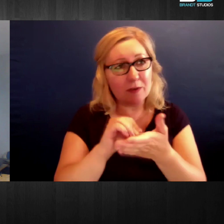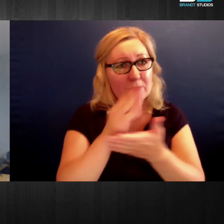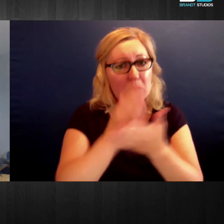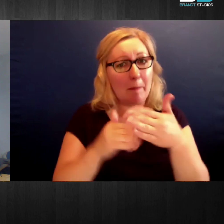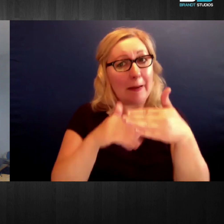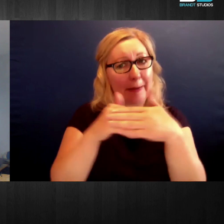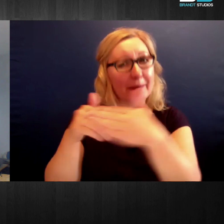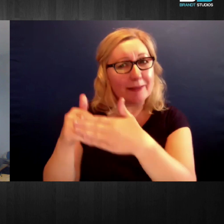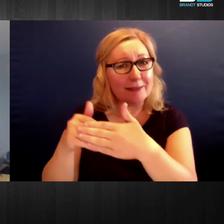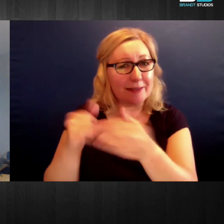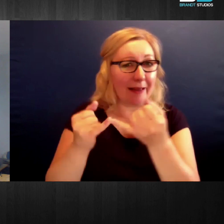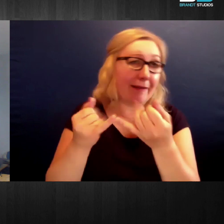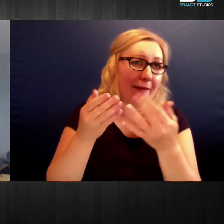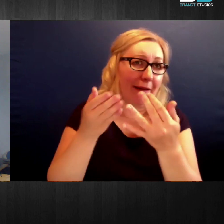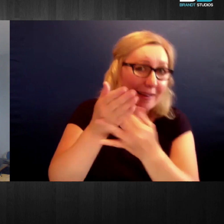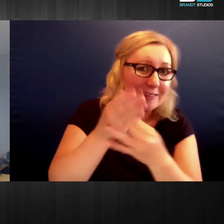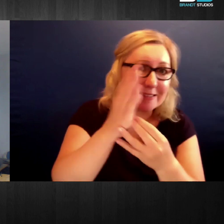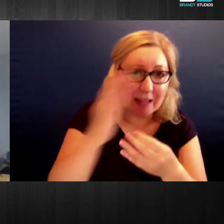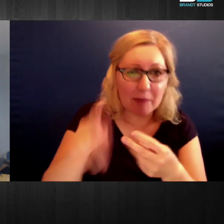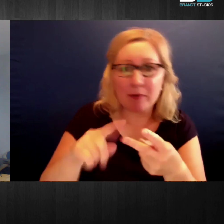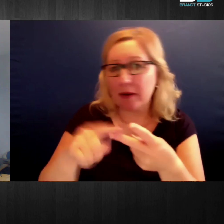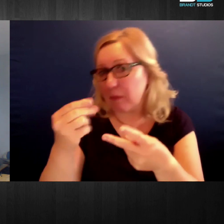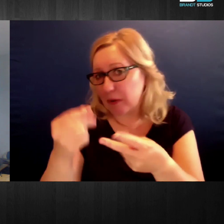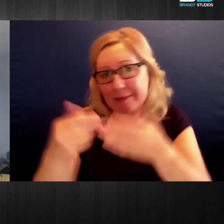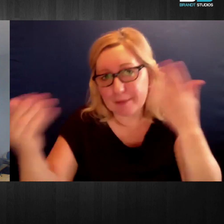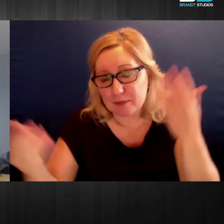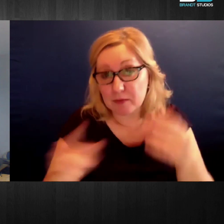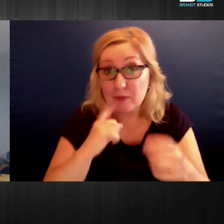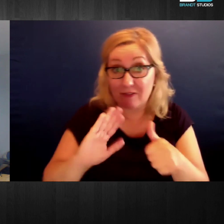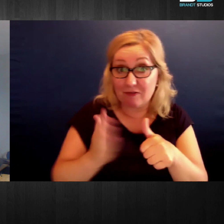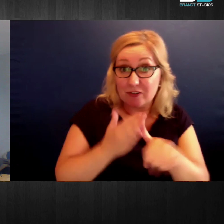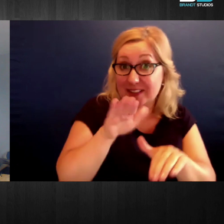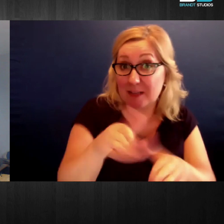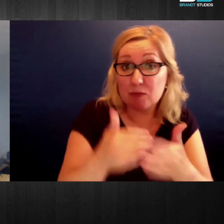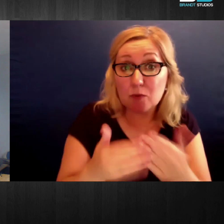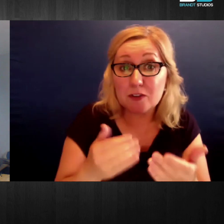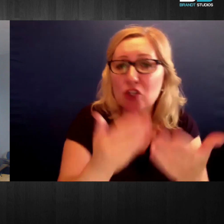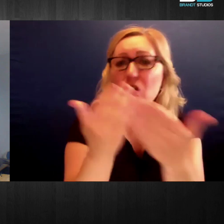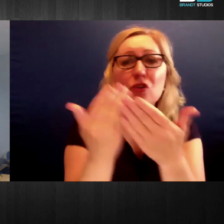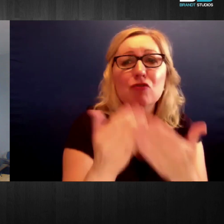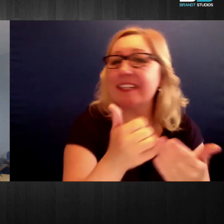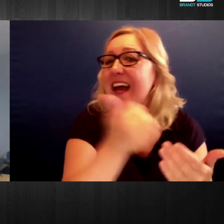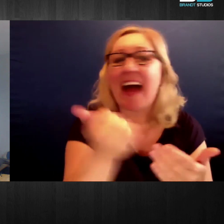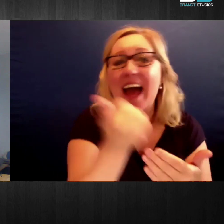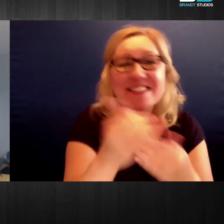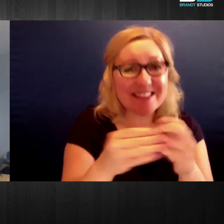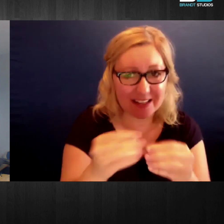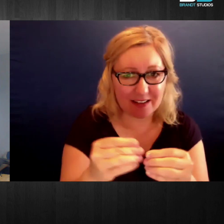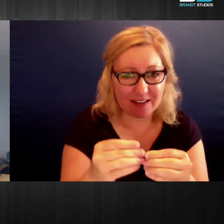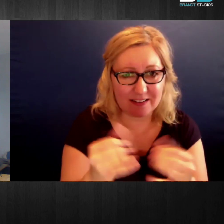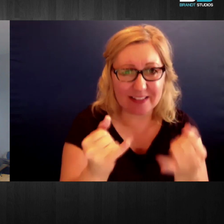suppose the first thing would be to read anything. Reading serves as a gateway to further literature